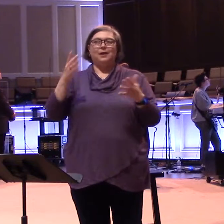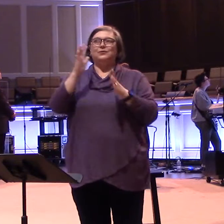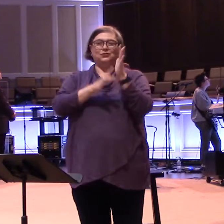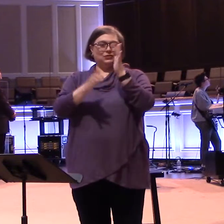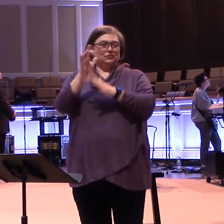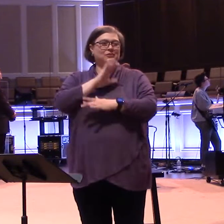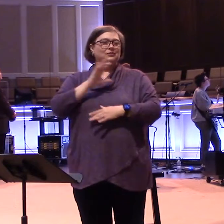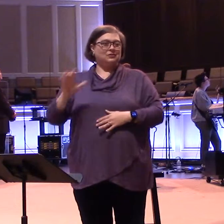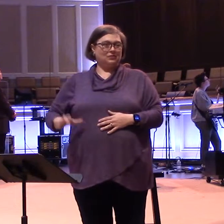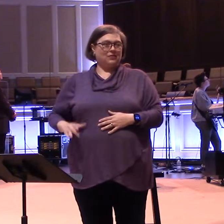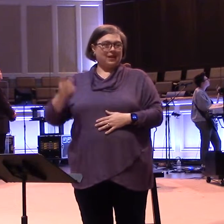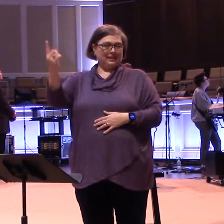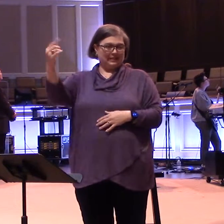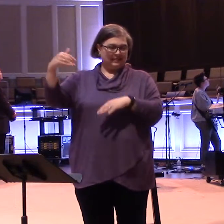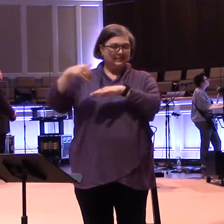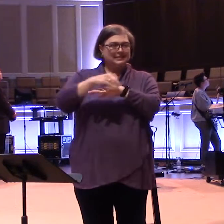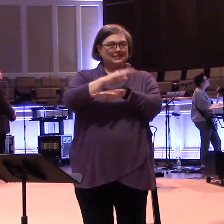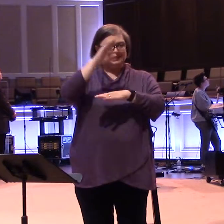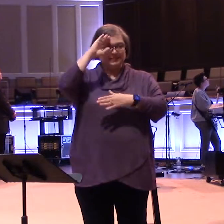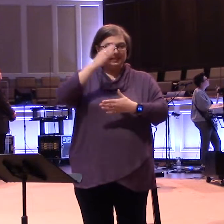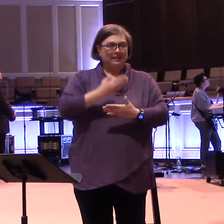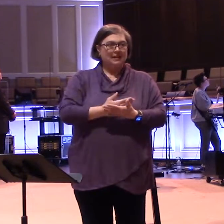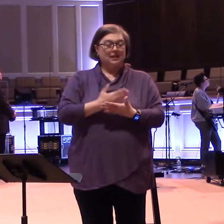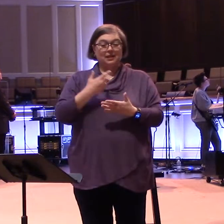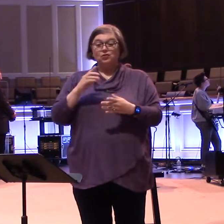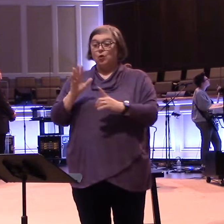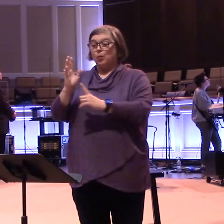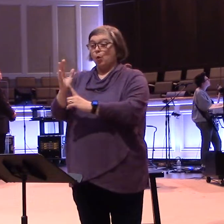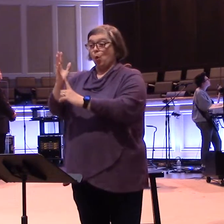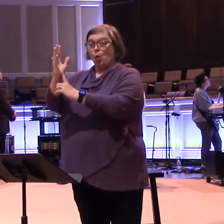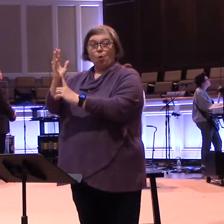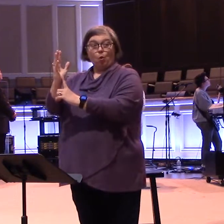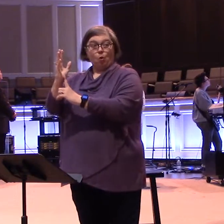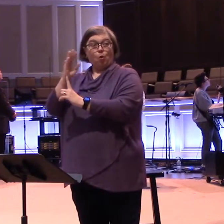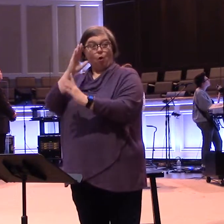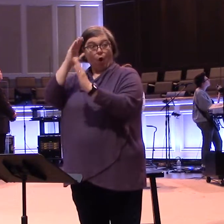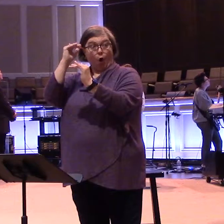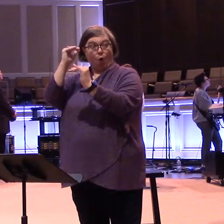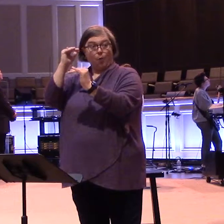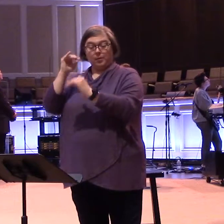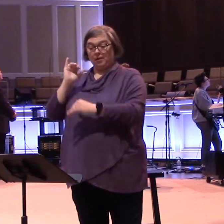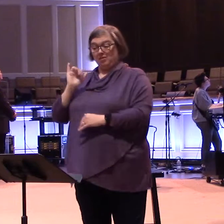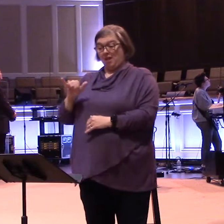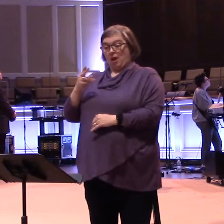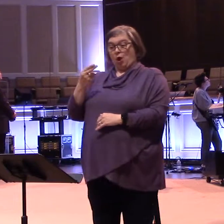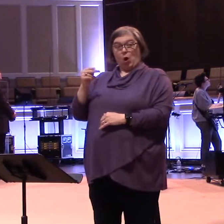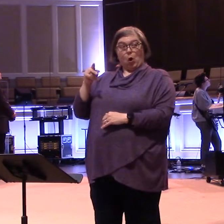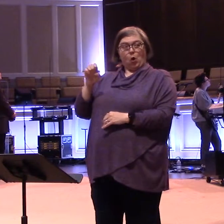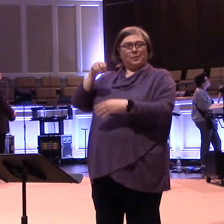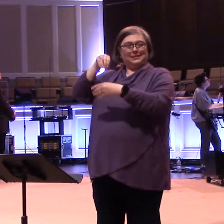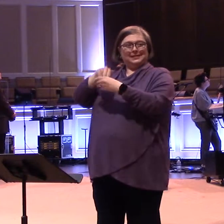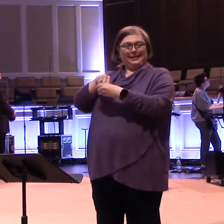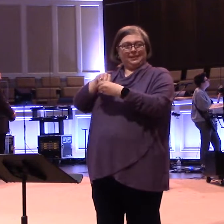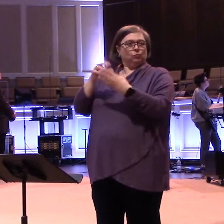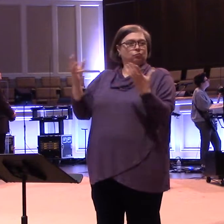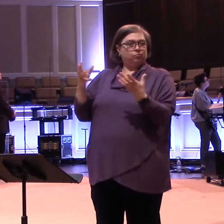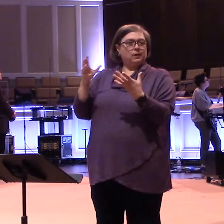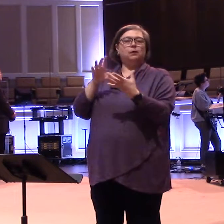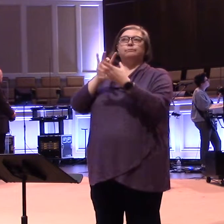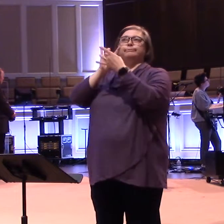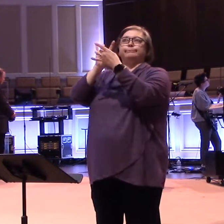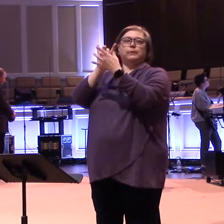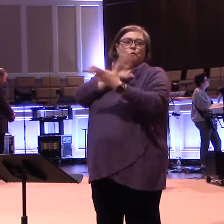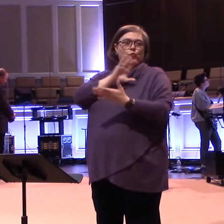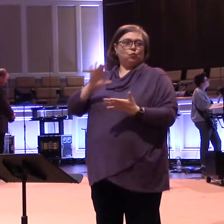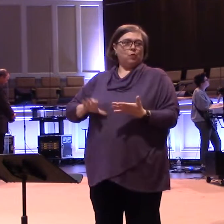talked a little bit about hope. This morning we lit the candle of hope, and we know that our hope is in Christ and Christ alone. And two girls that are